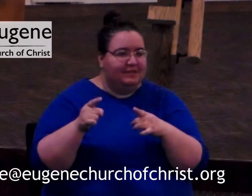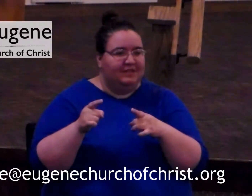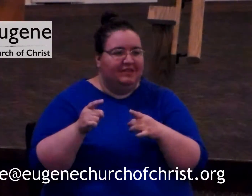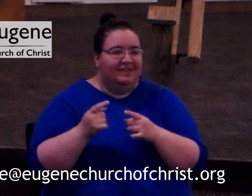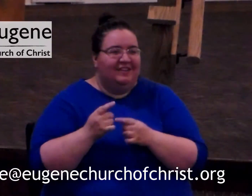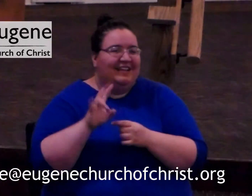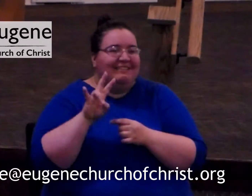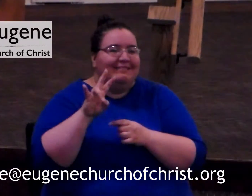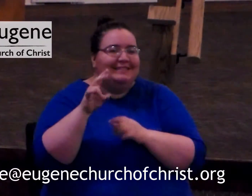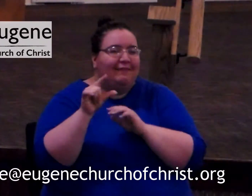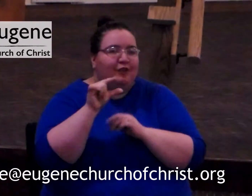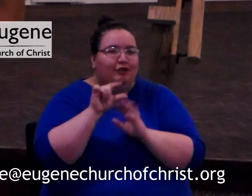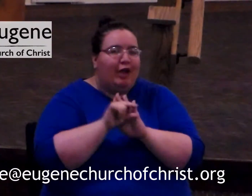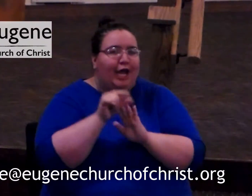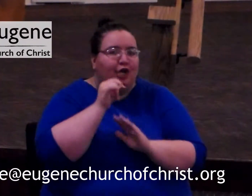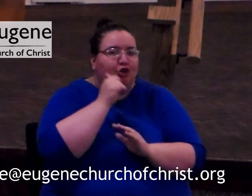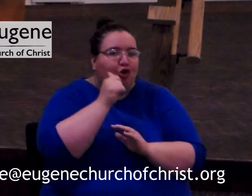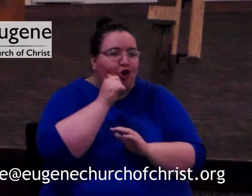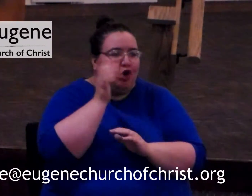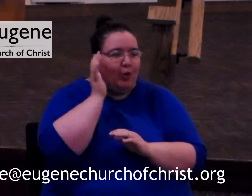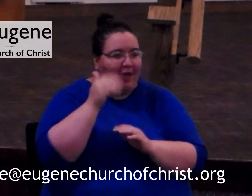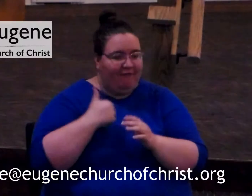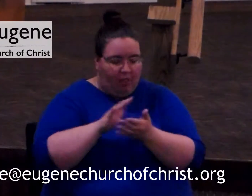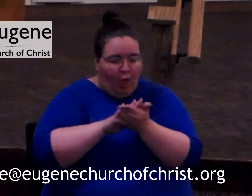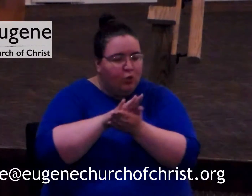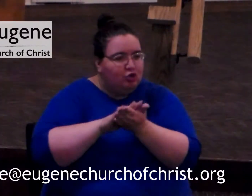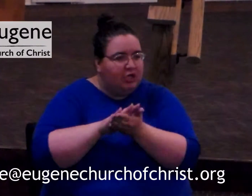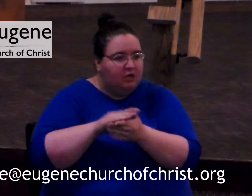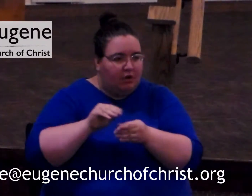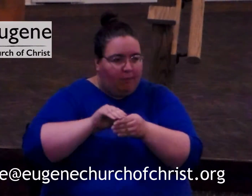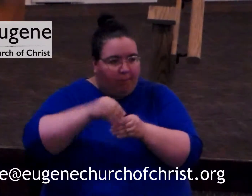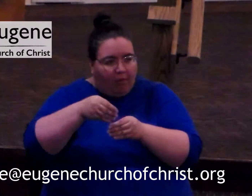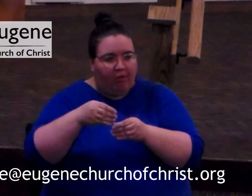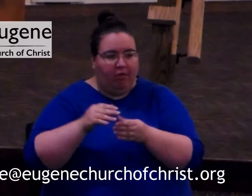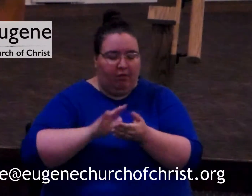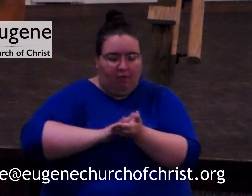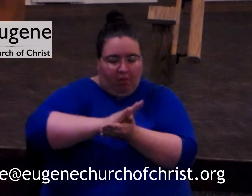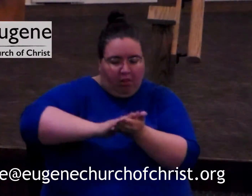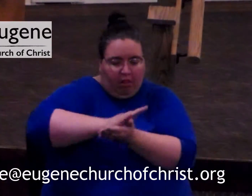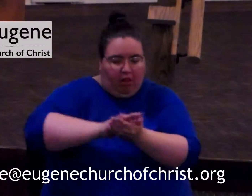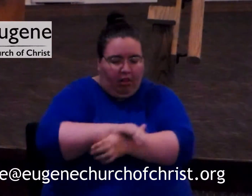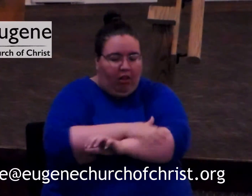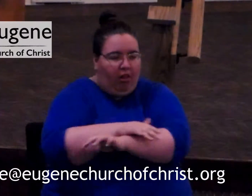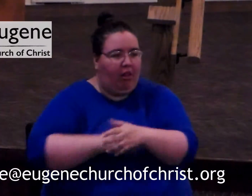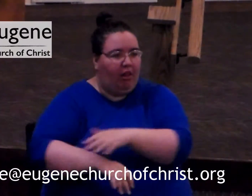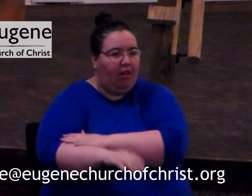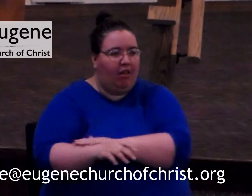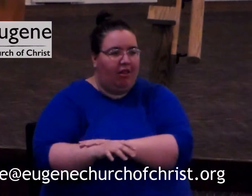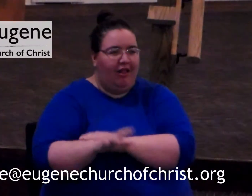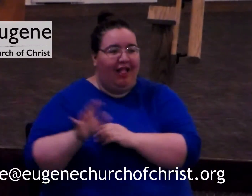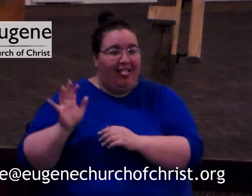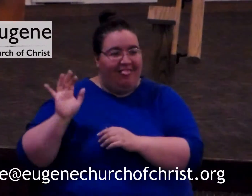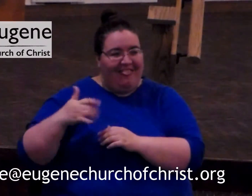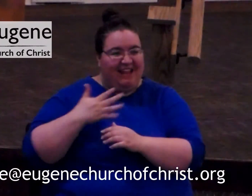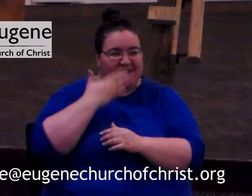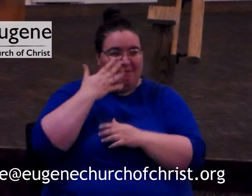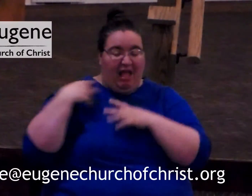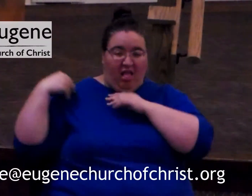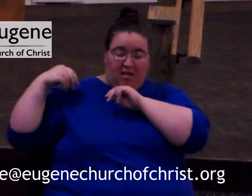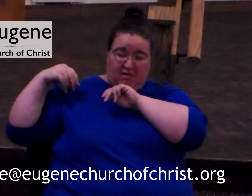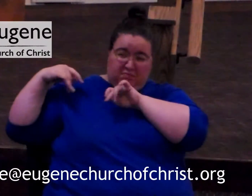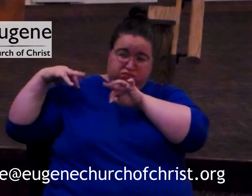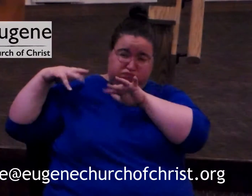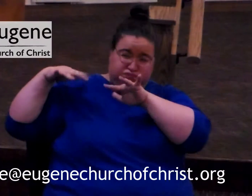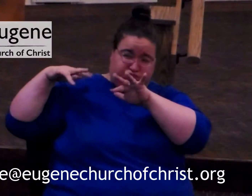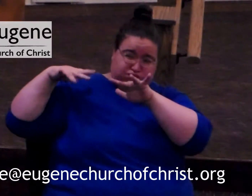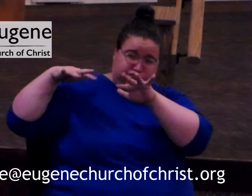things. And I would get this overwhelming 7th grade girl lotion smell up at the front of the bus, and it would